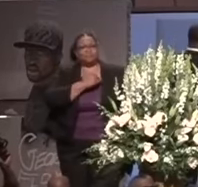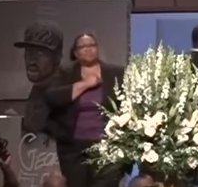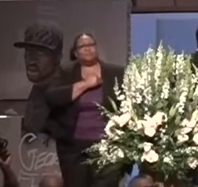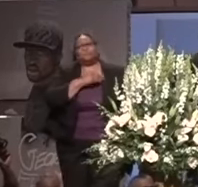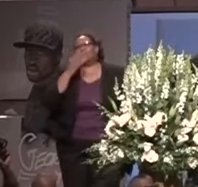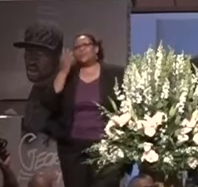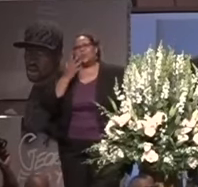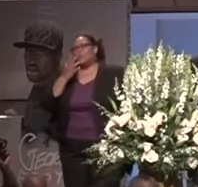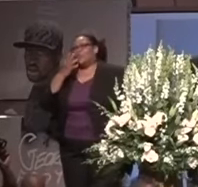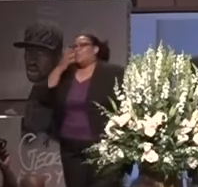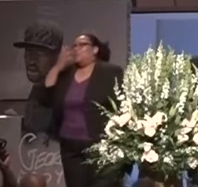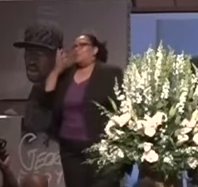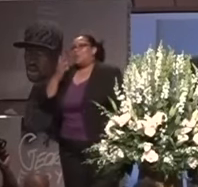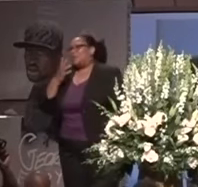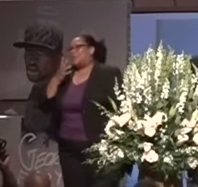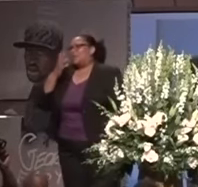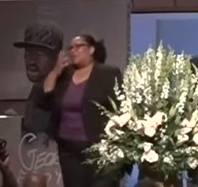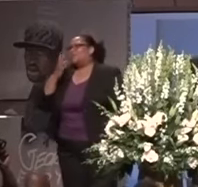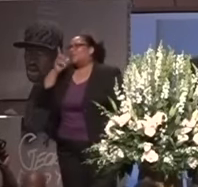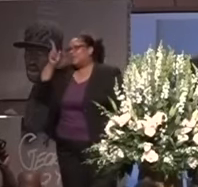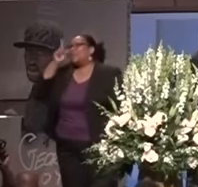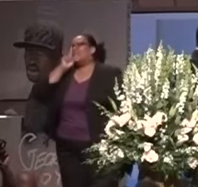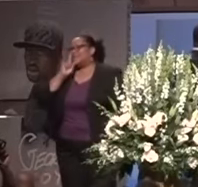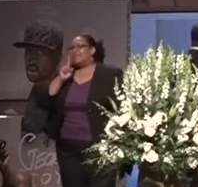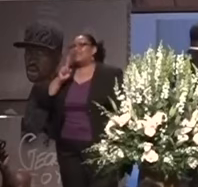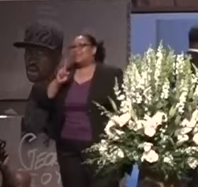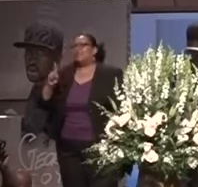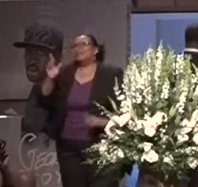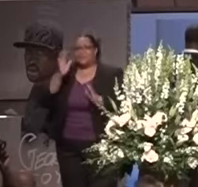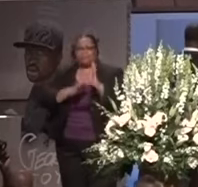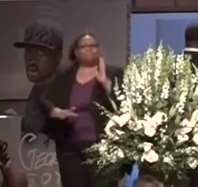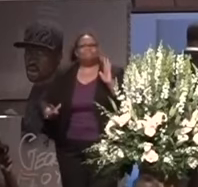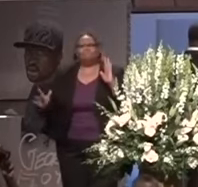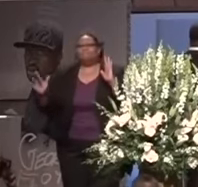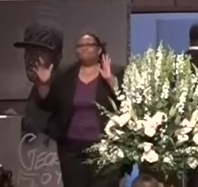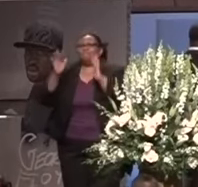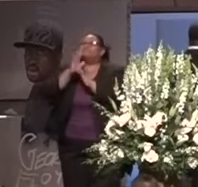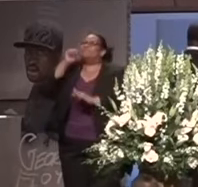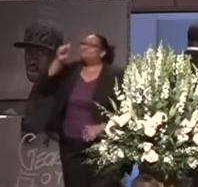Oh, he is a keeper.